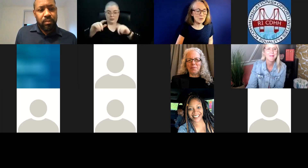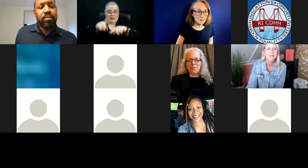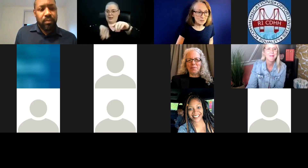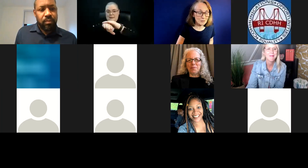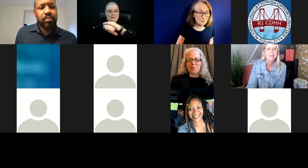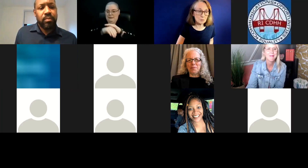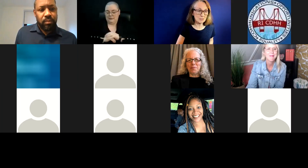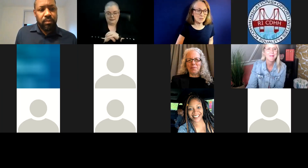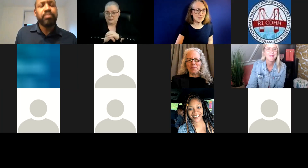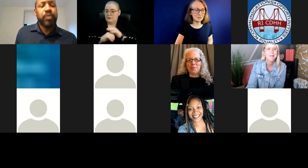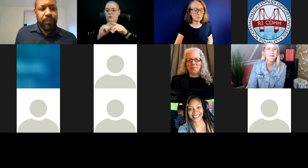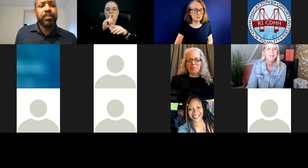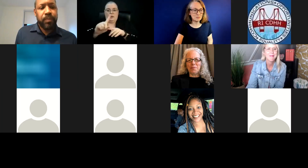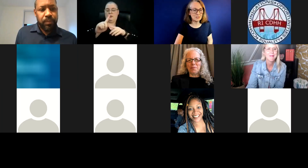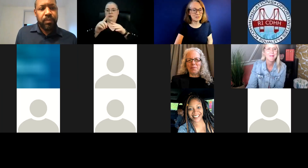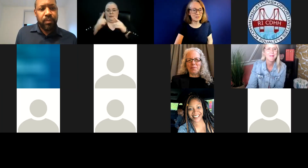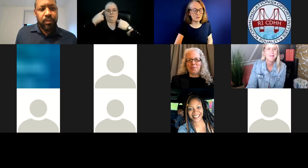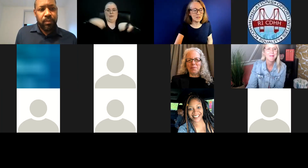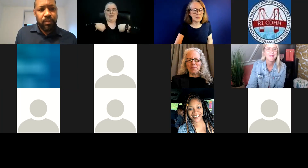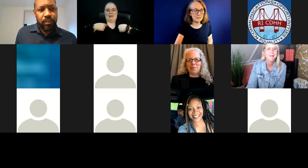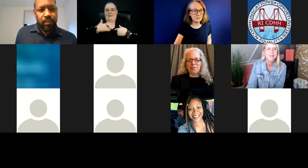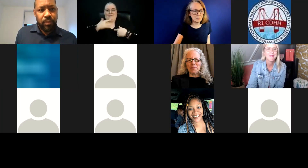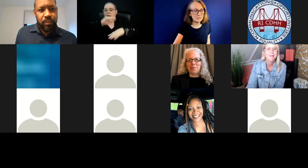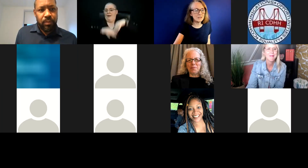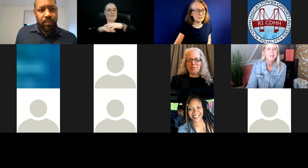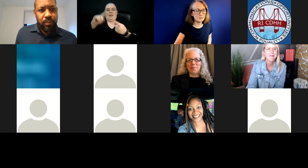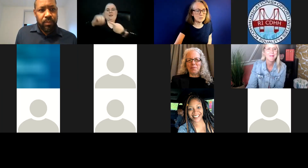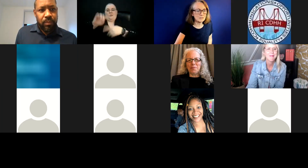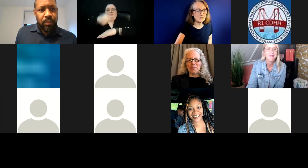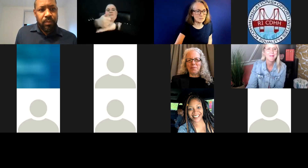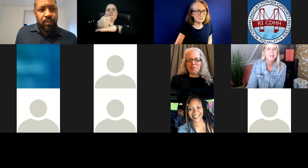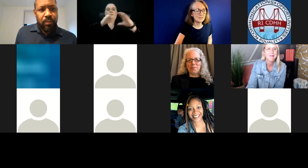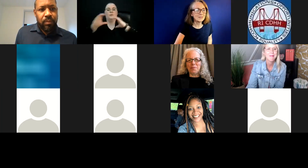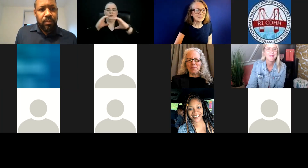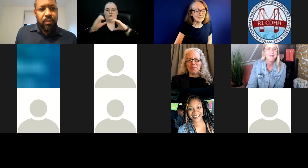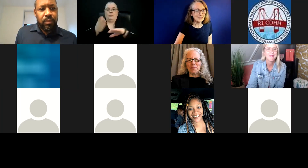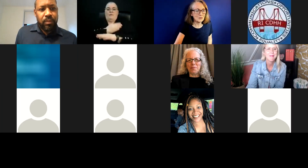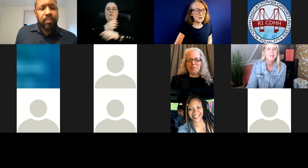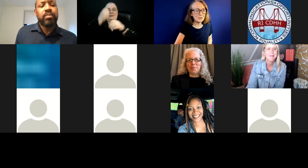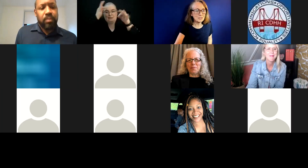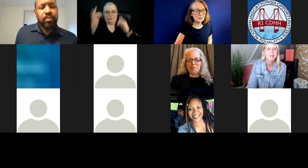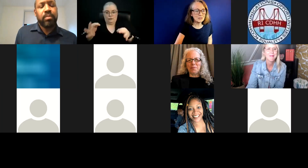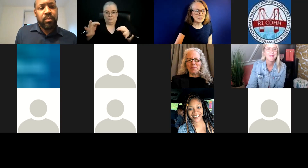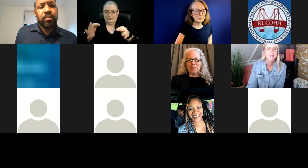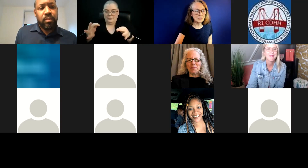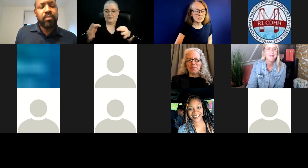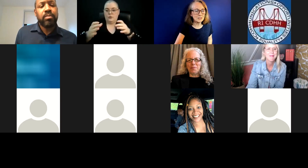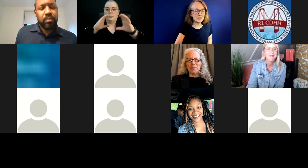not comfortable typing. I would prefer to, create access by signing for myself. So I want to make sure that the communication access